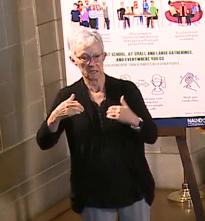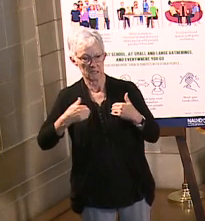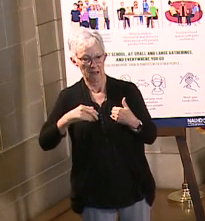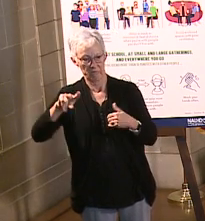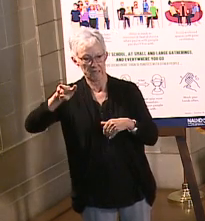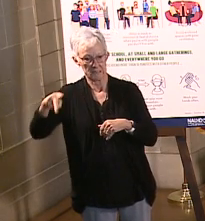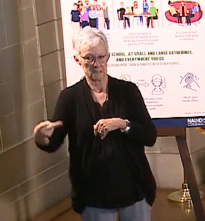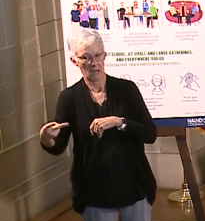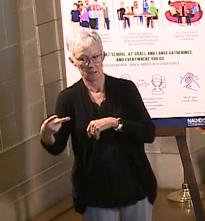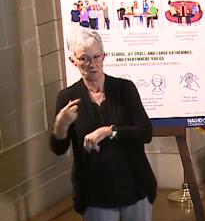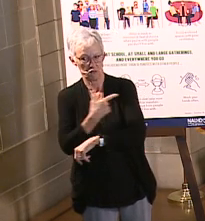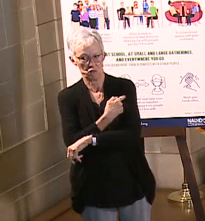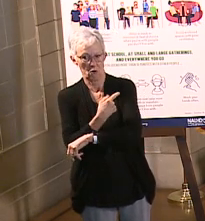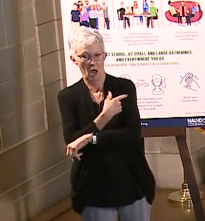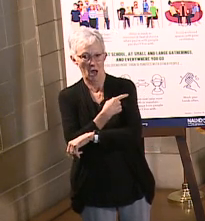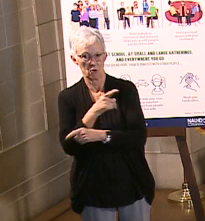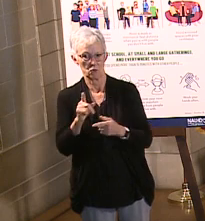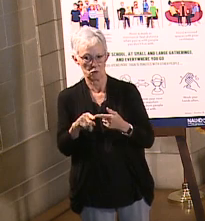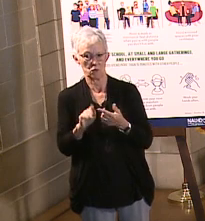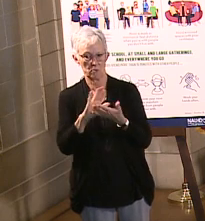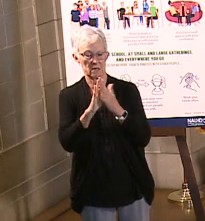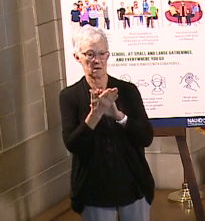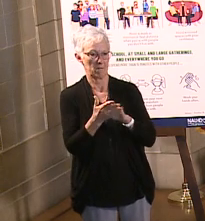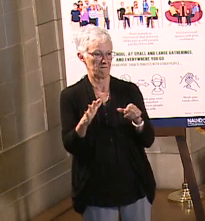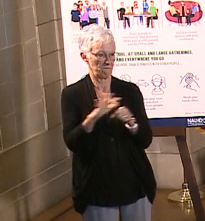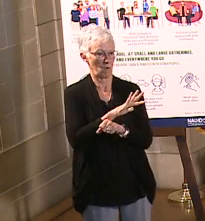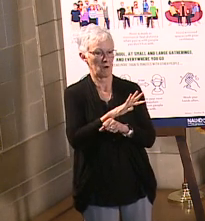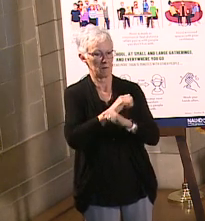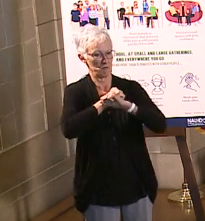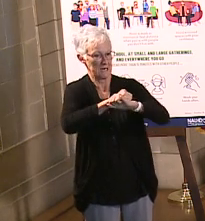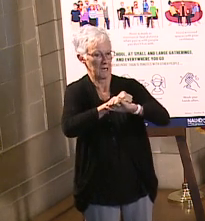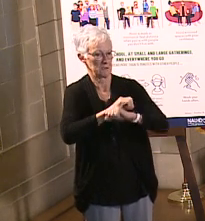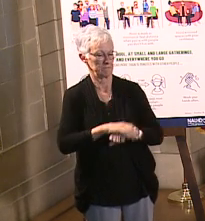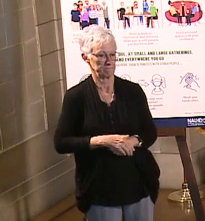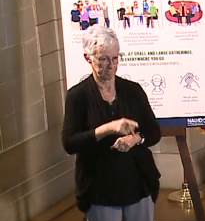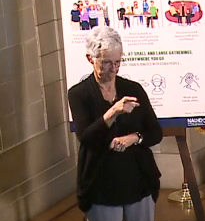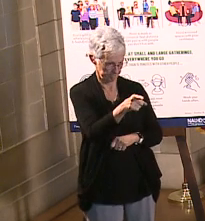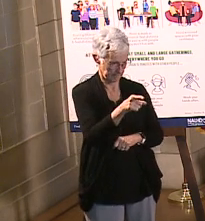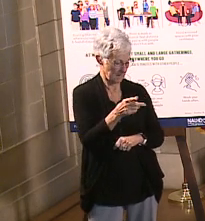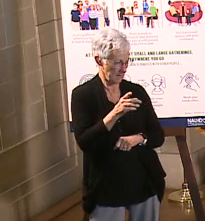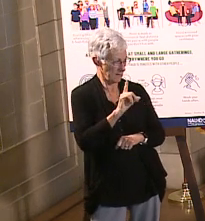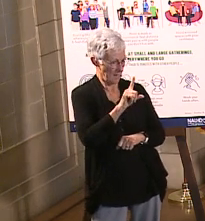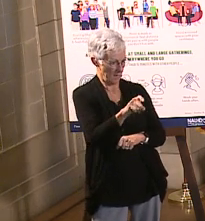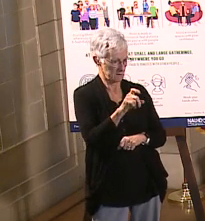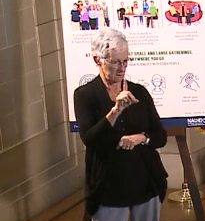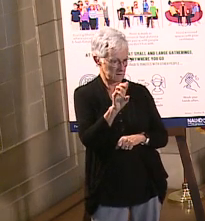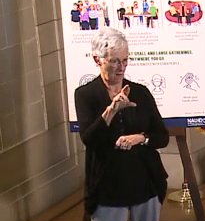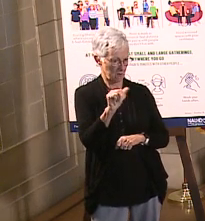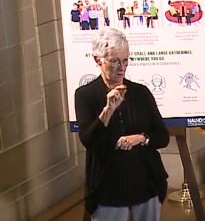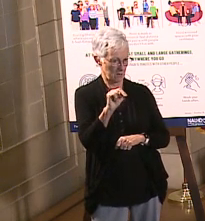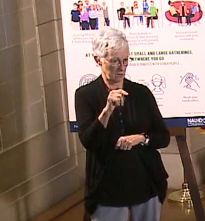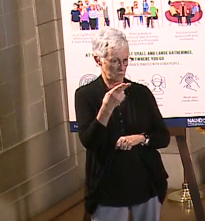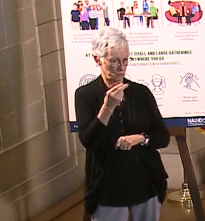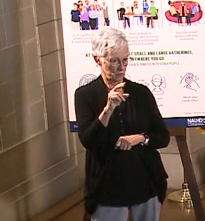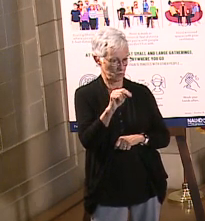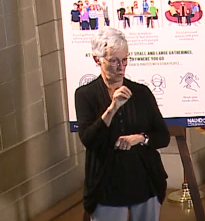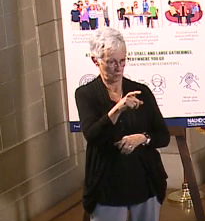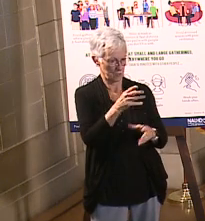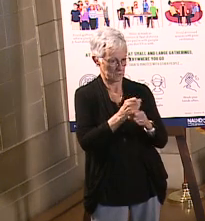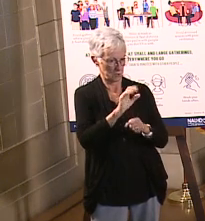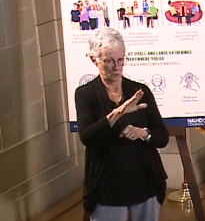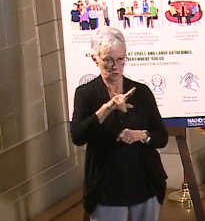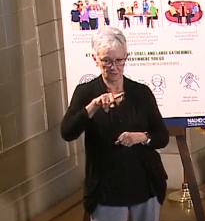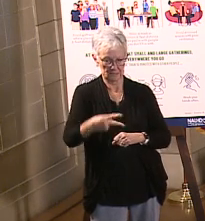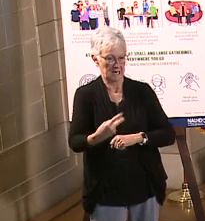that immunization to be able to get that full effect. And then Dr. Antone, after you get that second round, do you have an idea on how long that would take